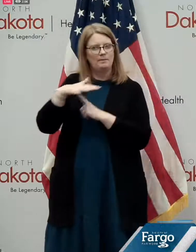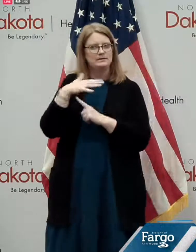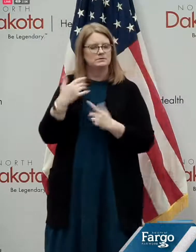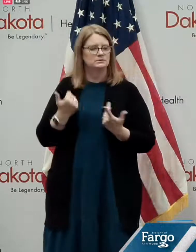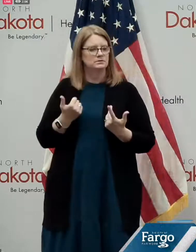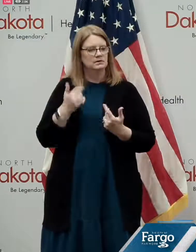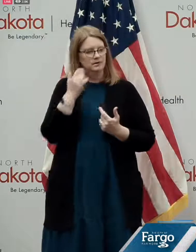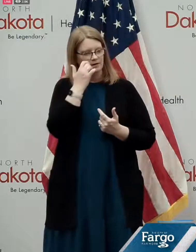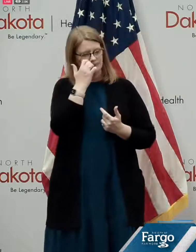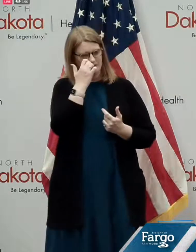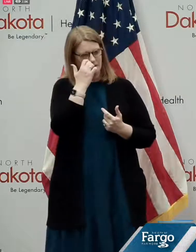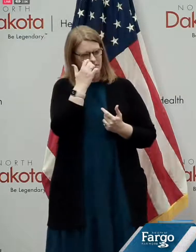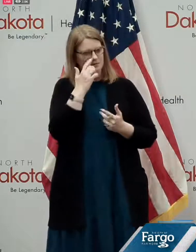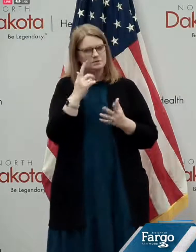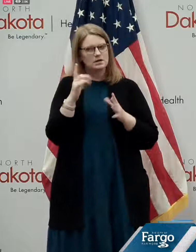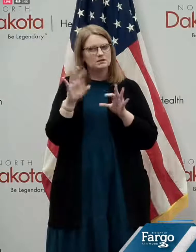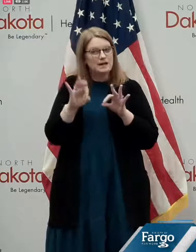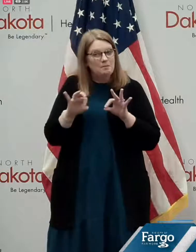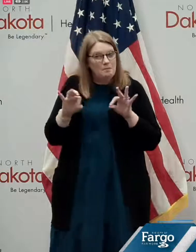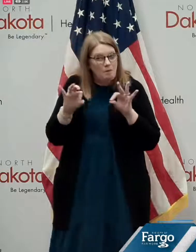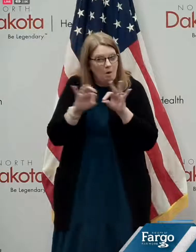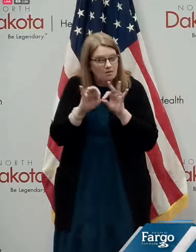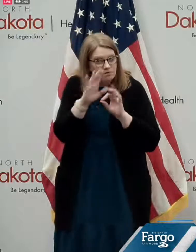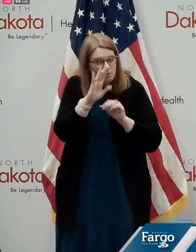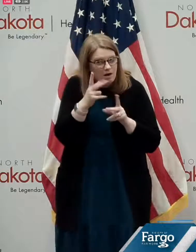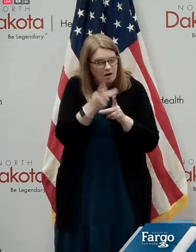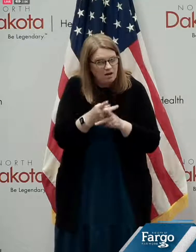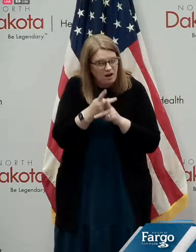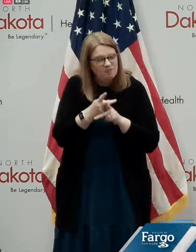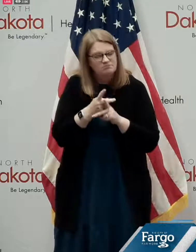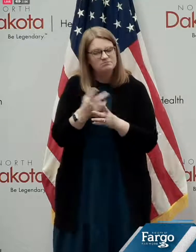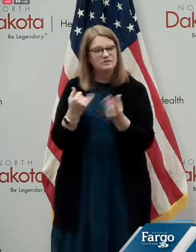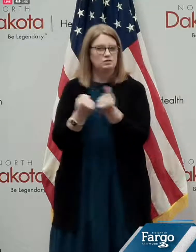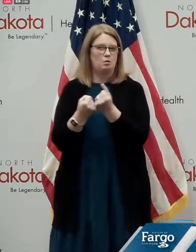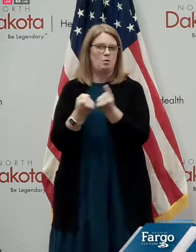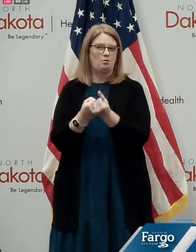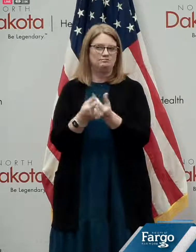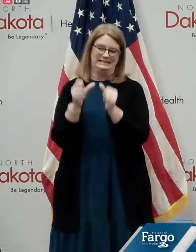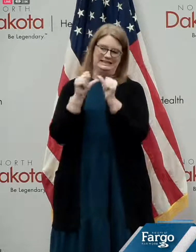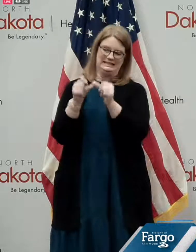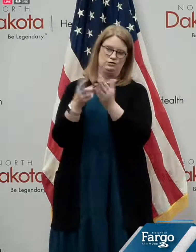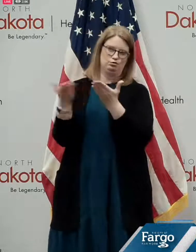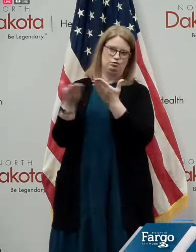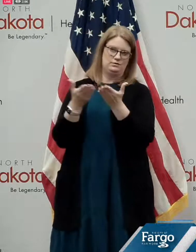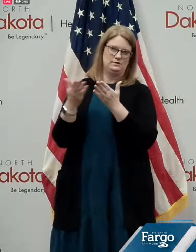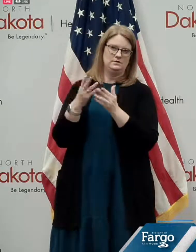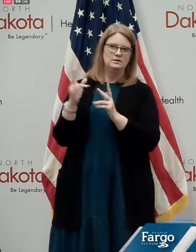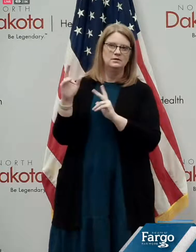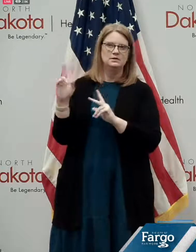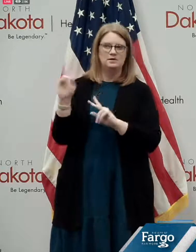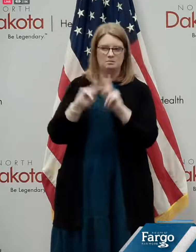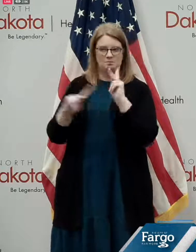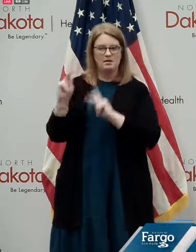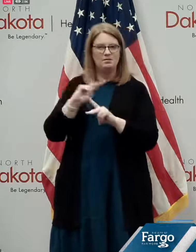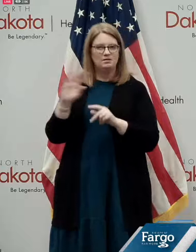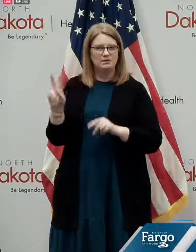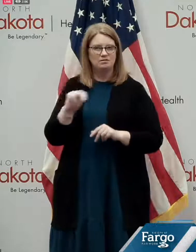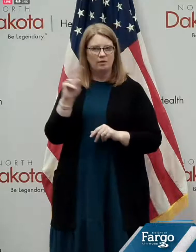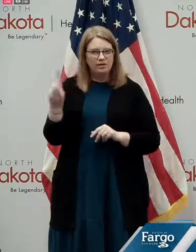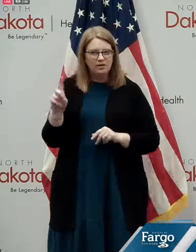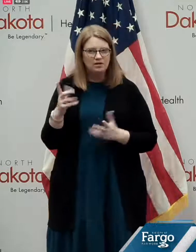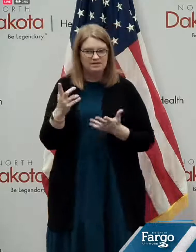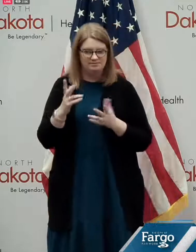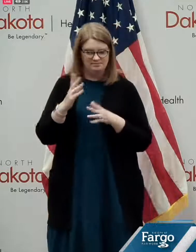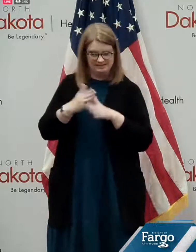So this will ensure that critical direct care providers receive the support they need to keep serving North Dakotans, protecting their own and their clients'